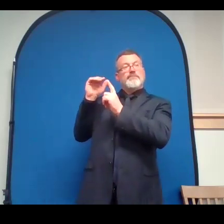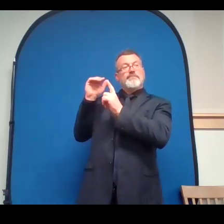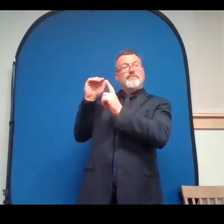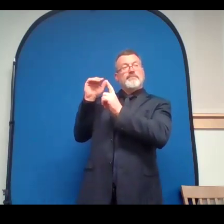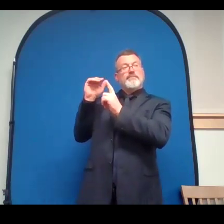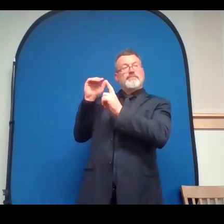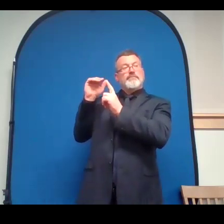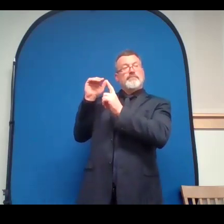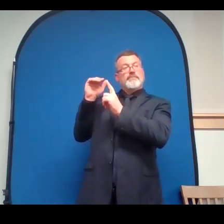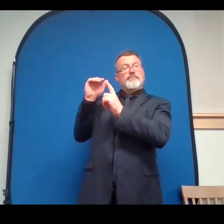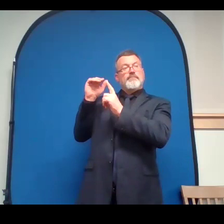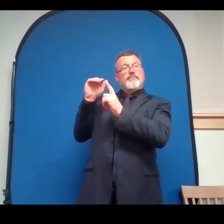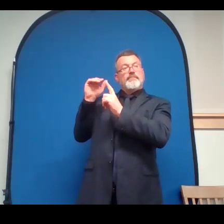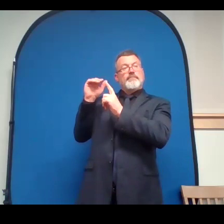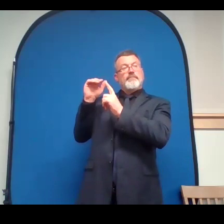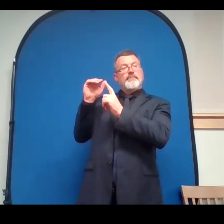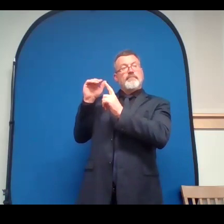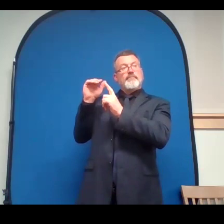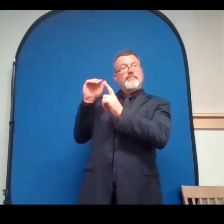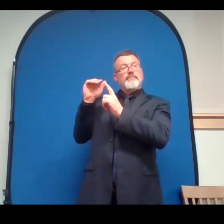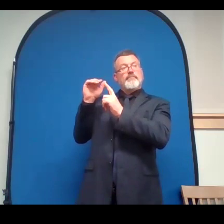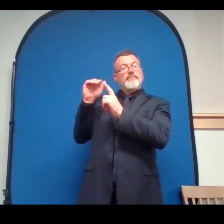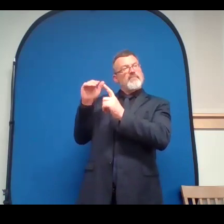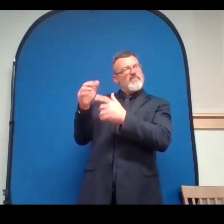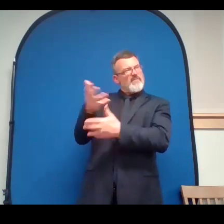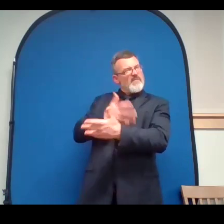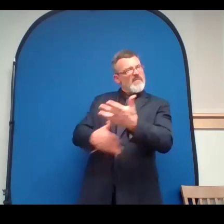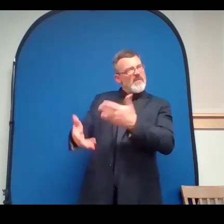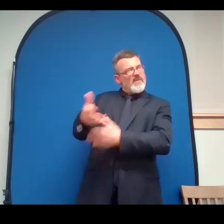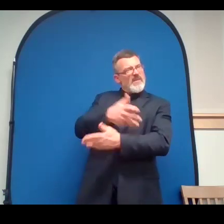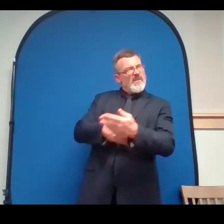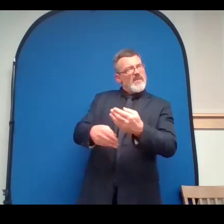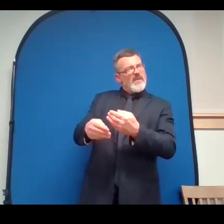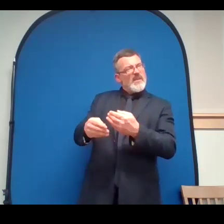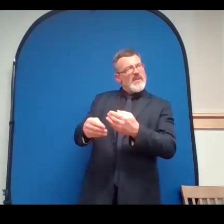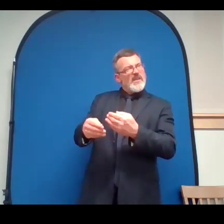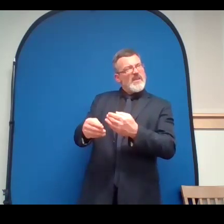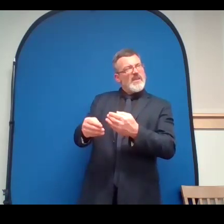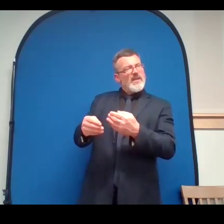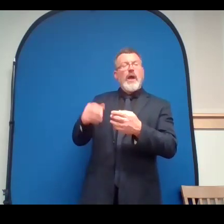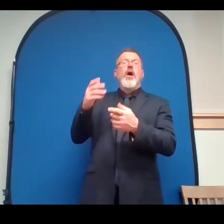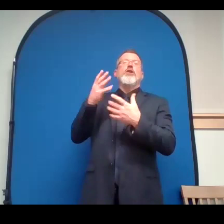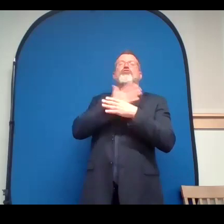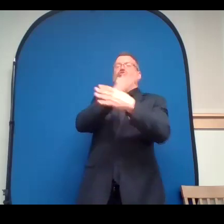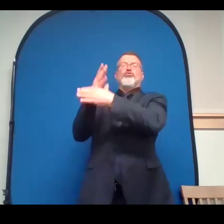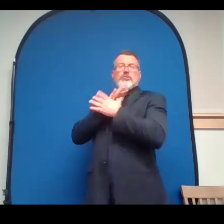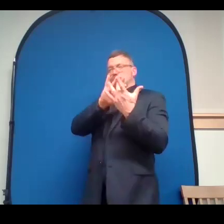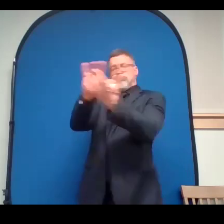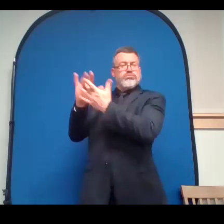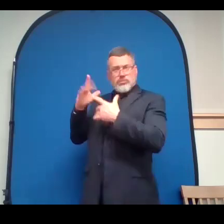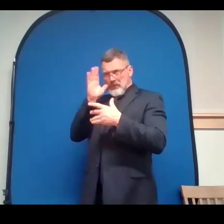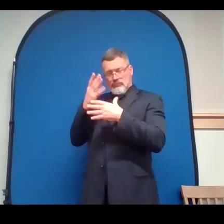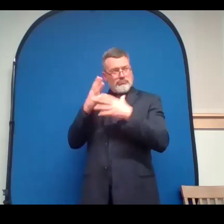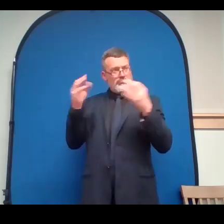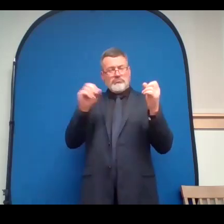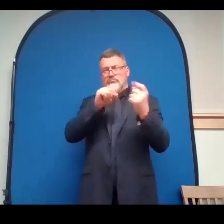kind of let everybody know, and My plan was to head out if he did, and we would